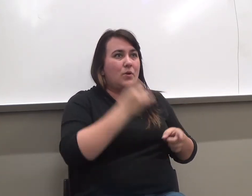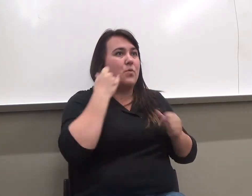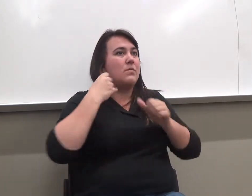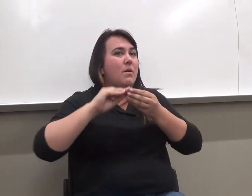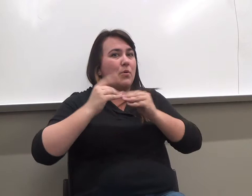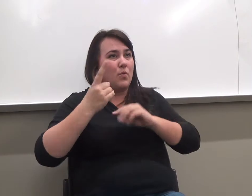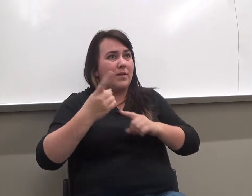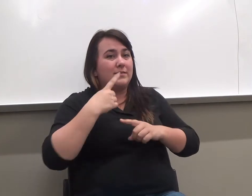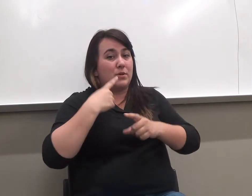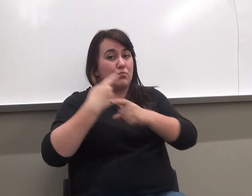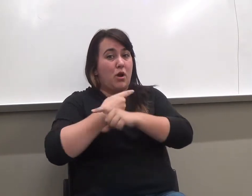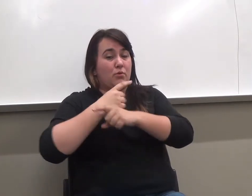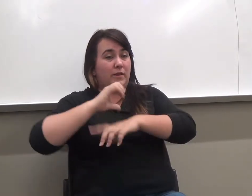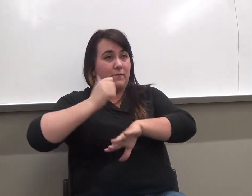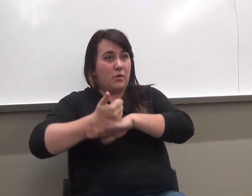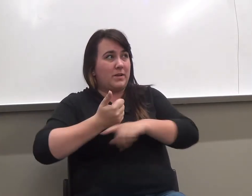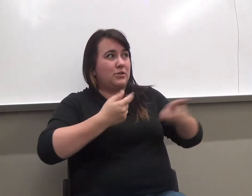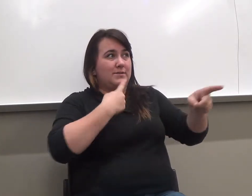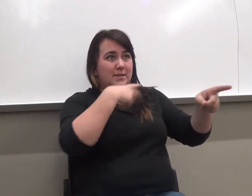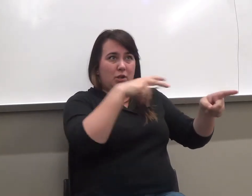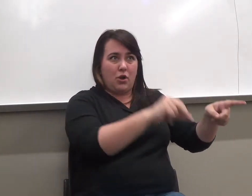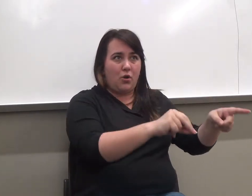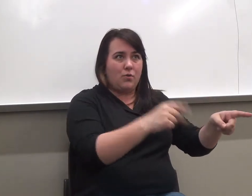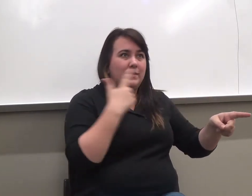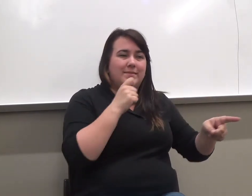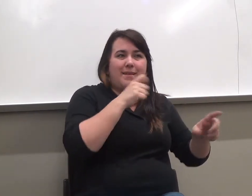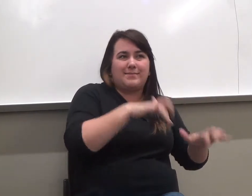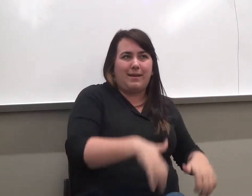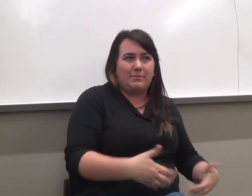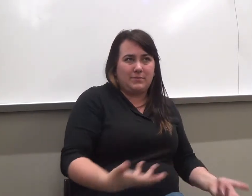right? It's not typed.